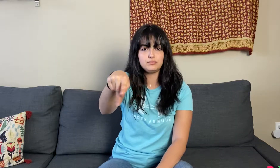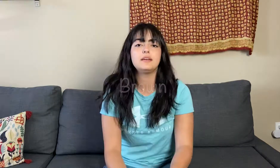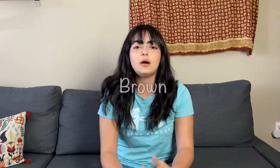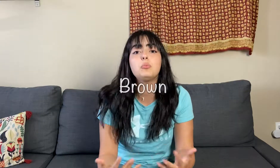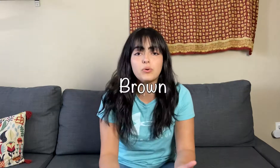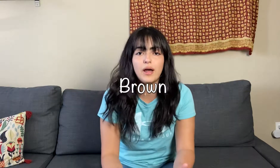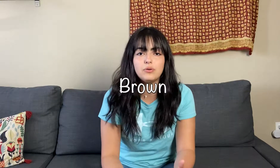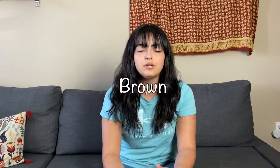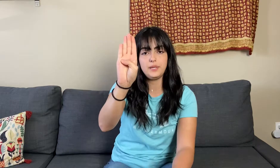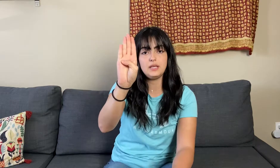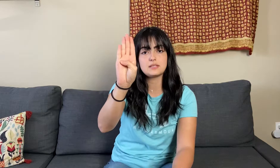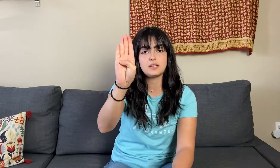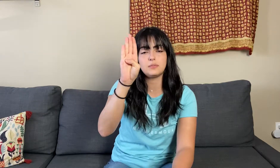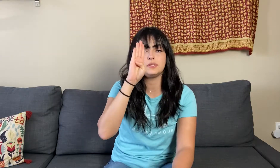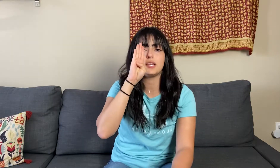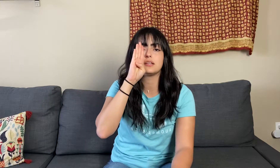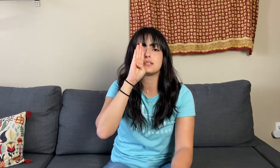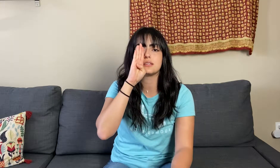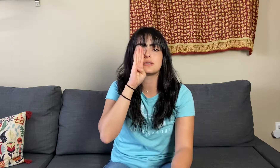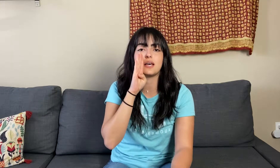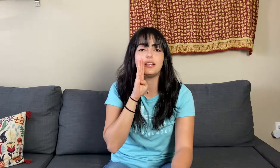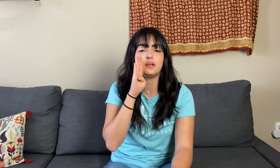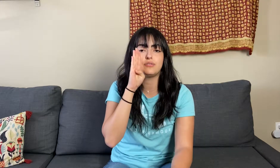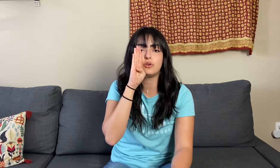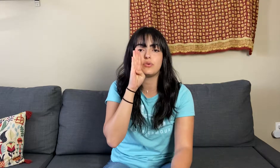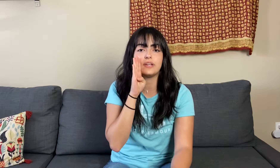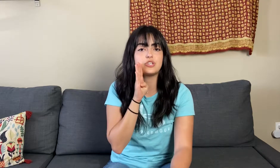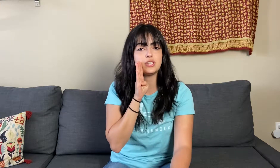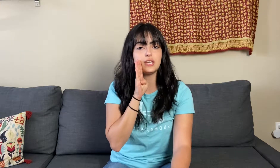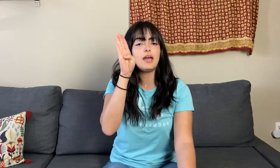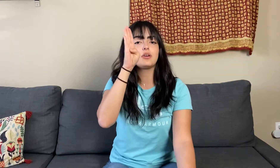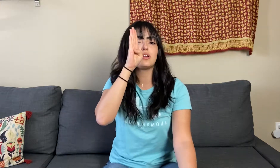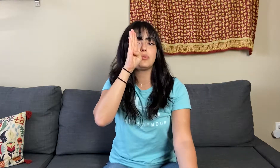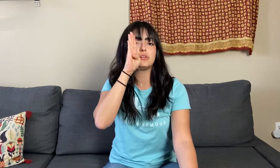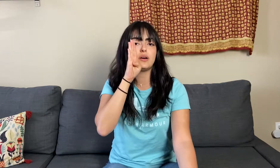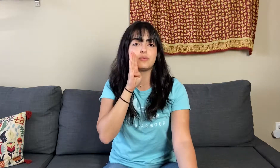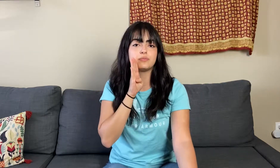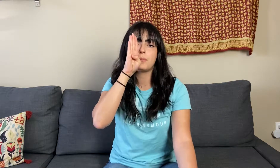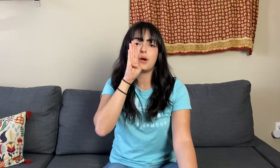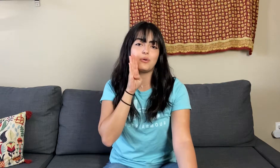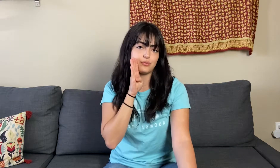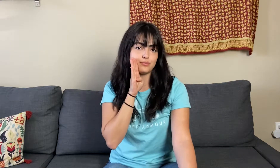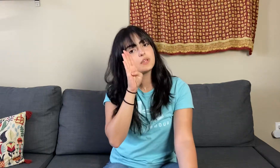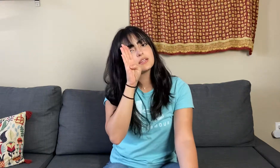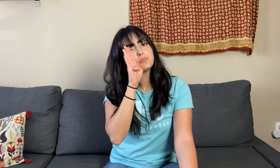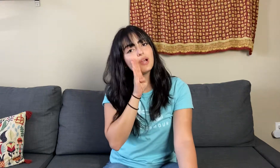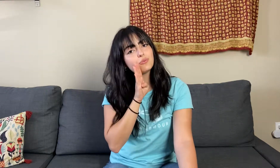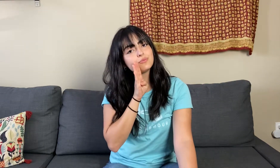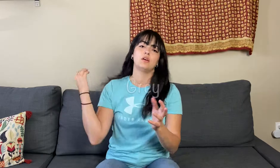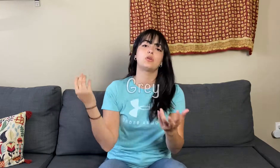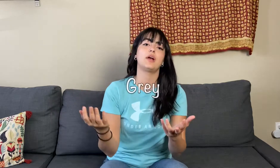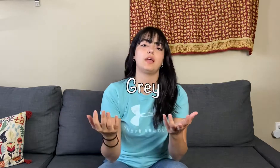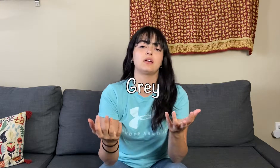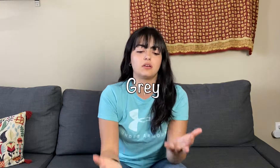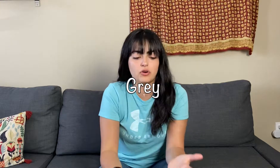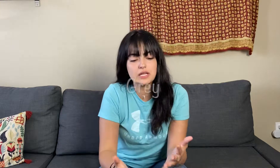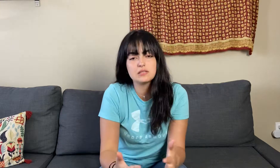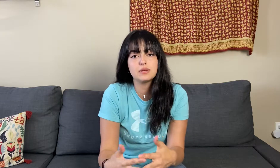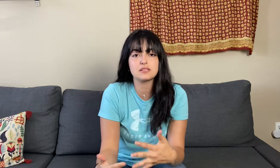Now brown, B is going to be taken to the side of your right cheek and you're going to pull down. Brown. That is brown. Gray. Gray is a mix of